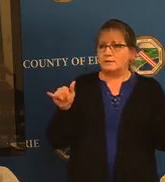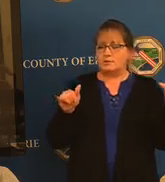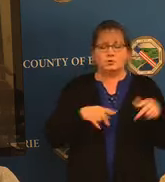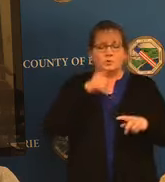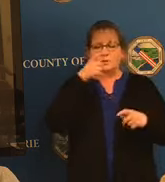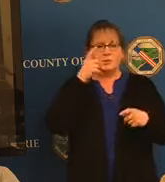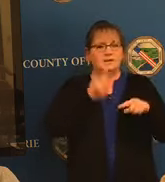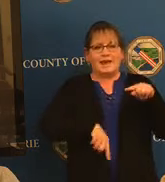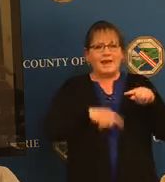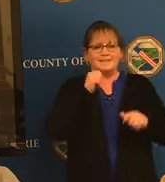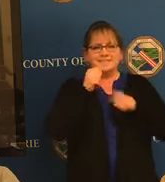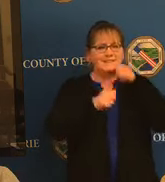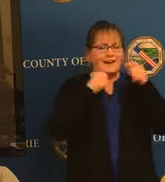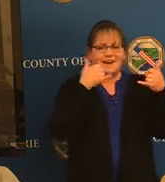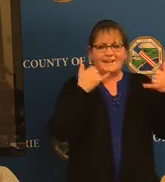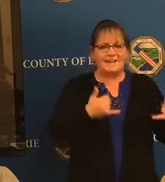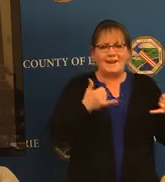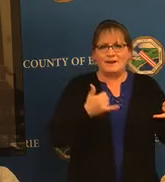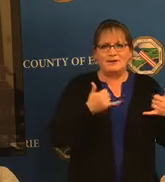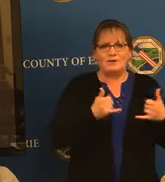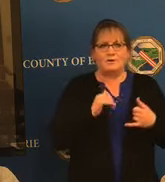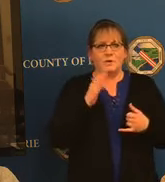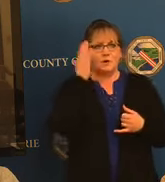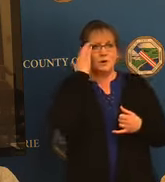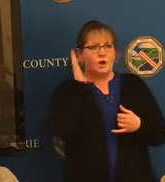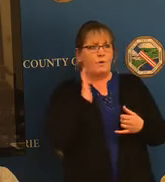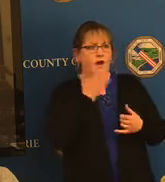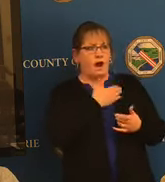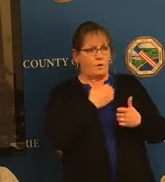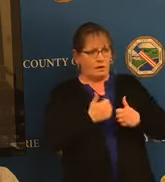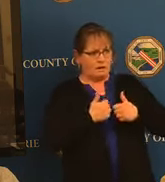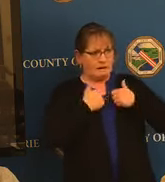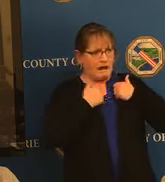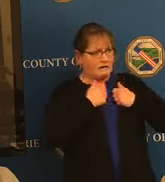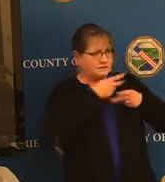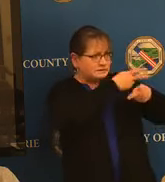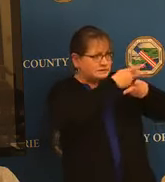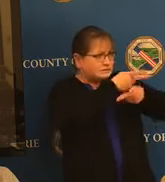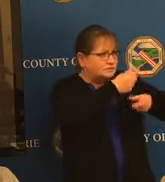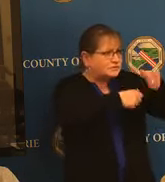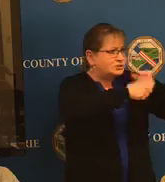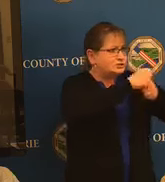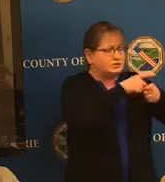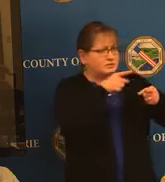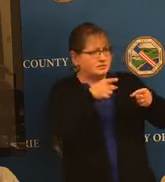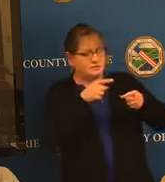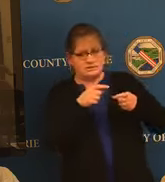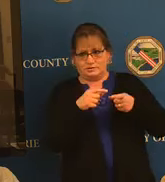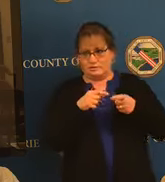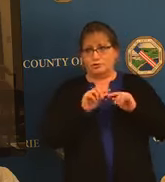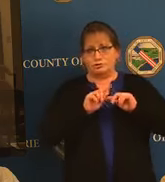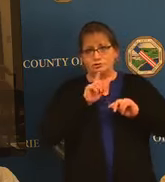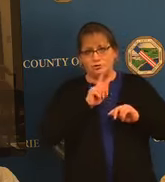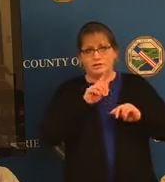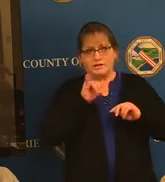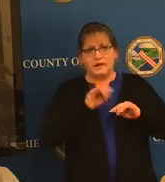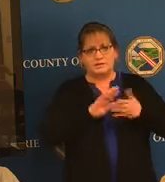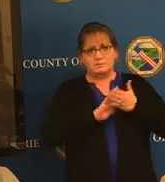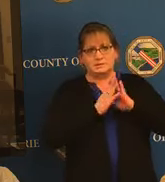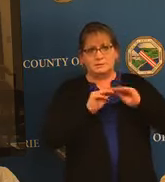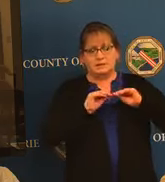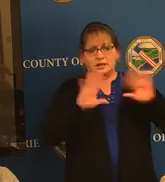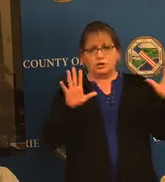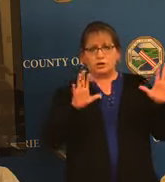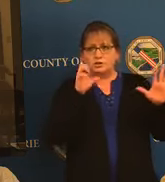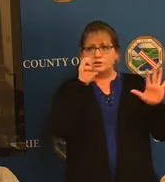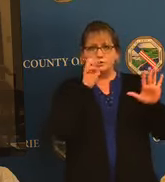now. Know that our lives are in one another's hands. Surely that has become clear. Do not